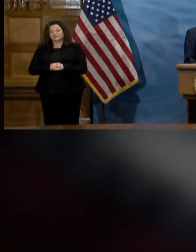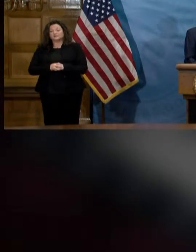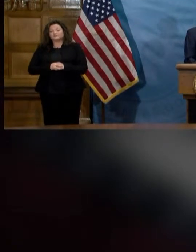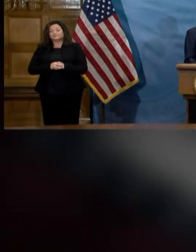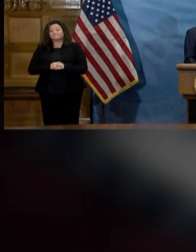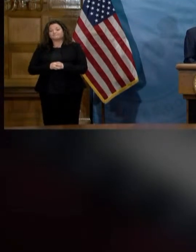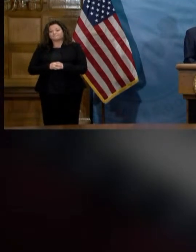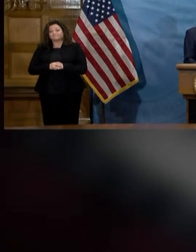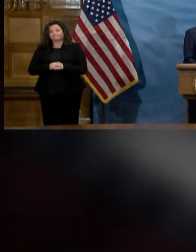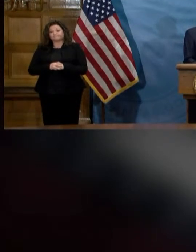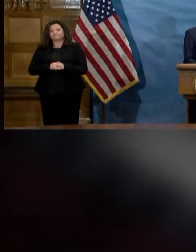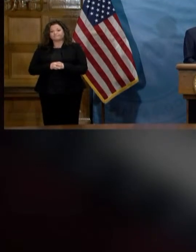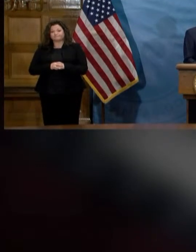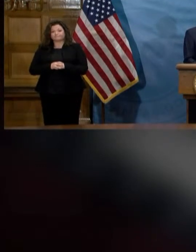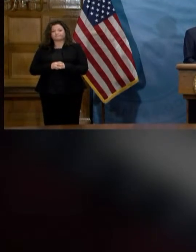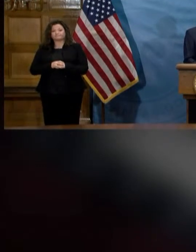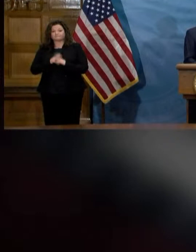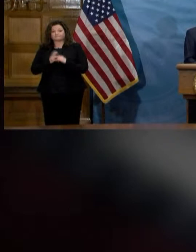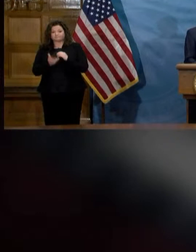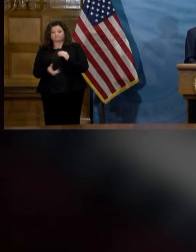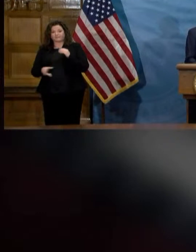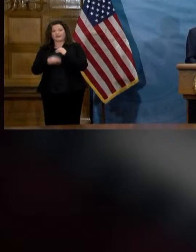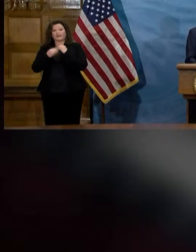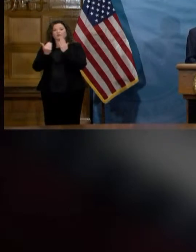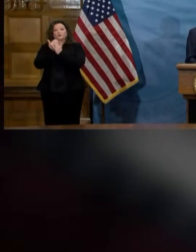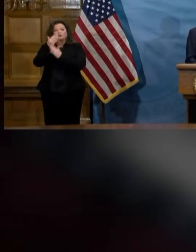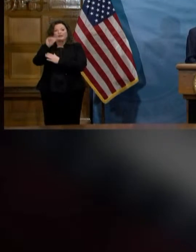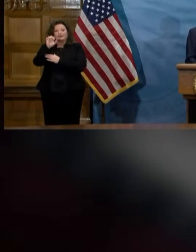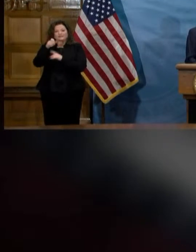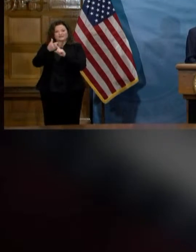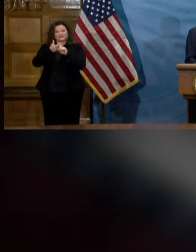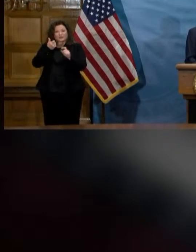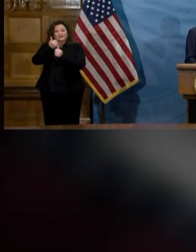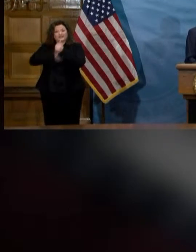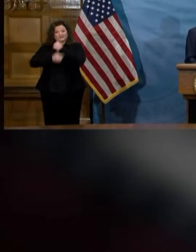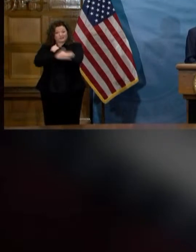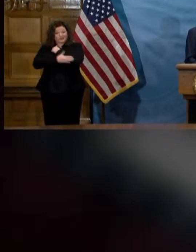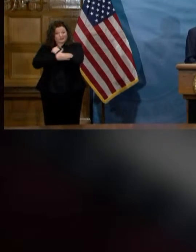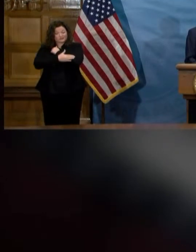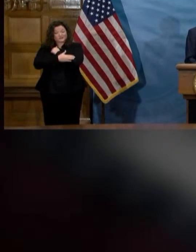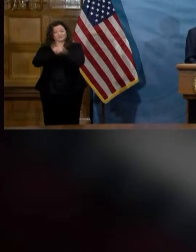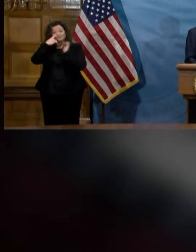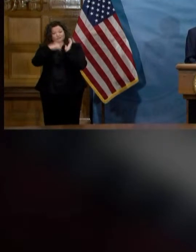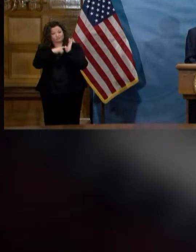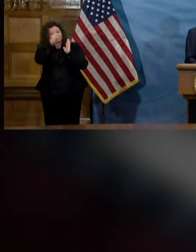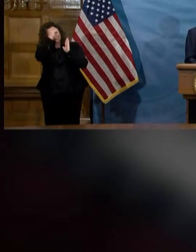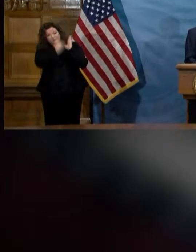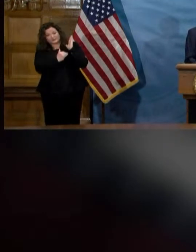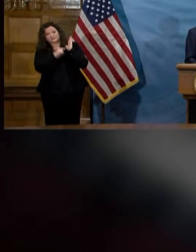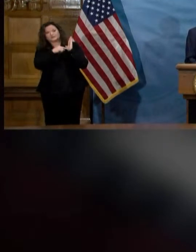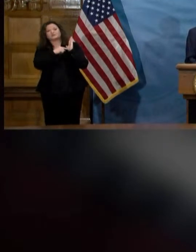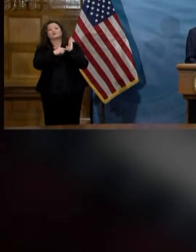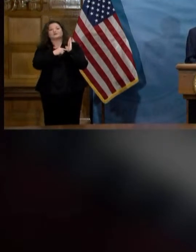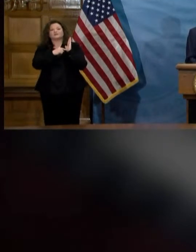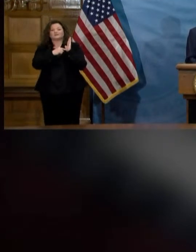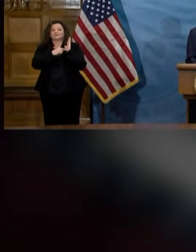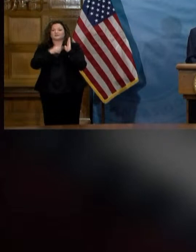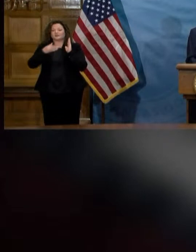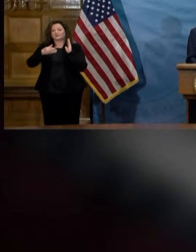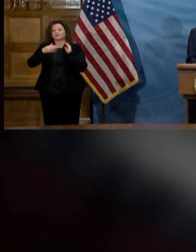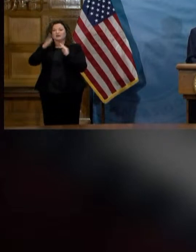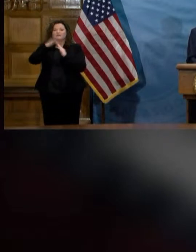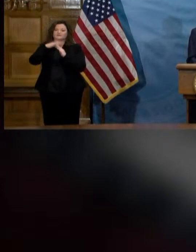can see our new cases by county as well, and it shows again our top